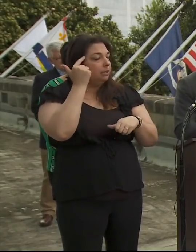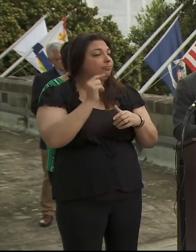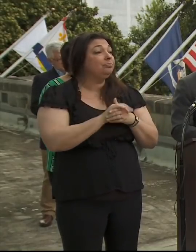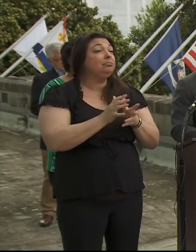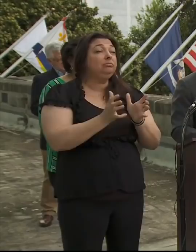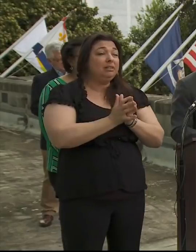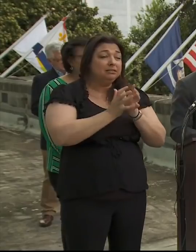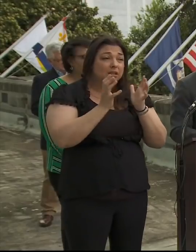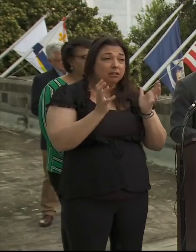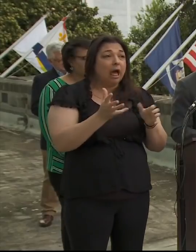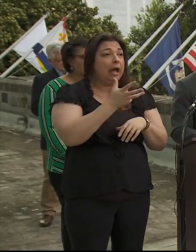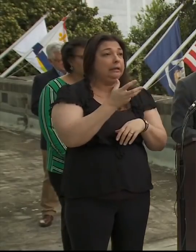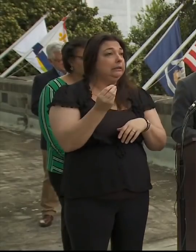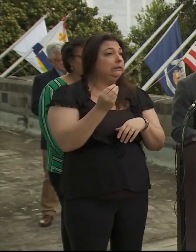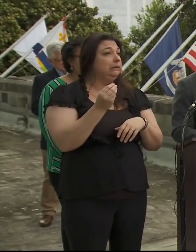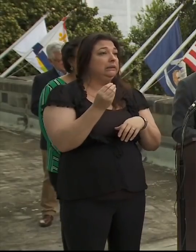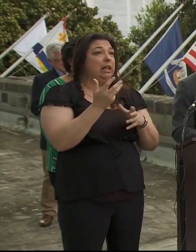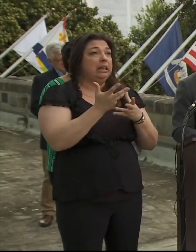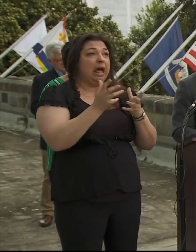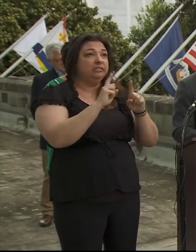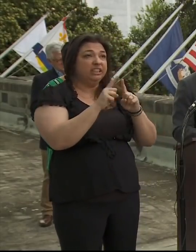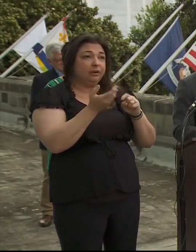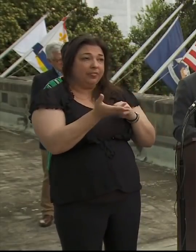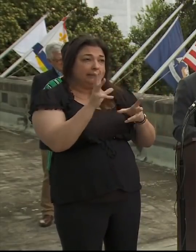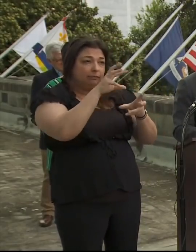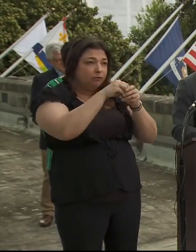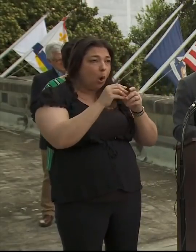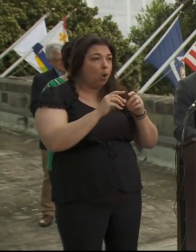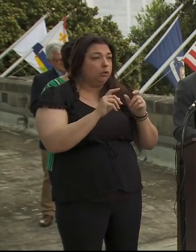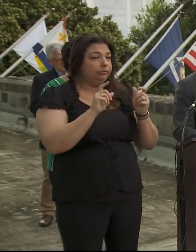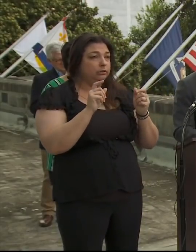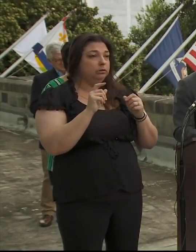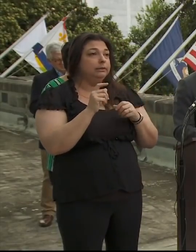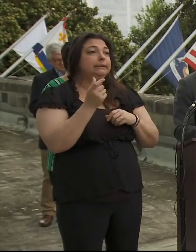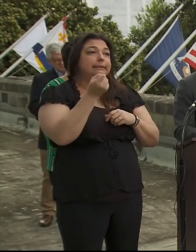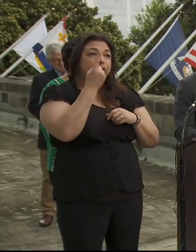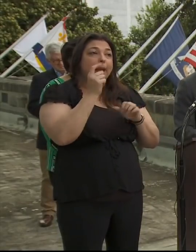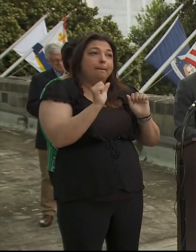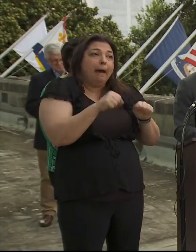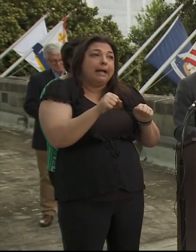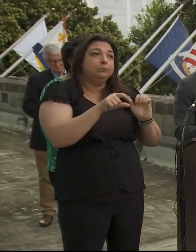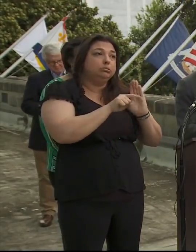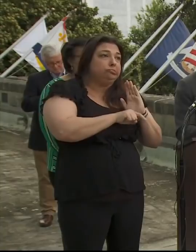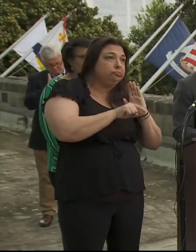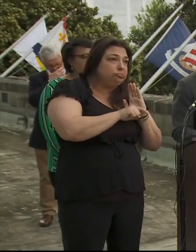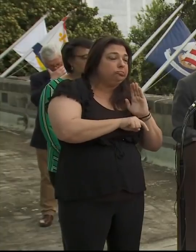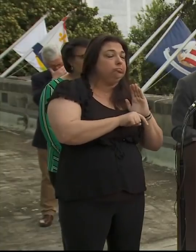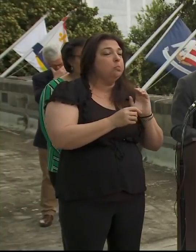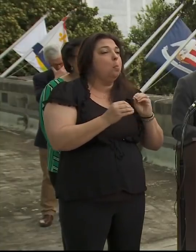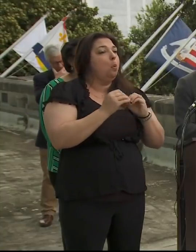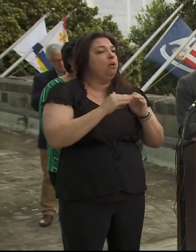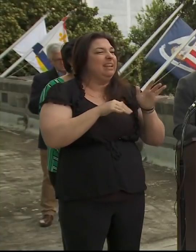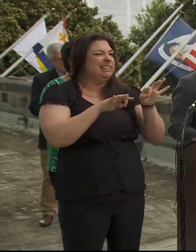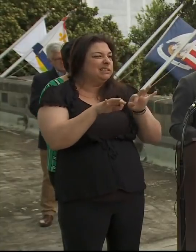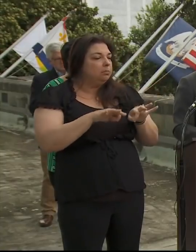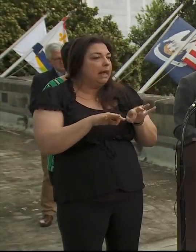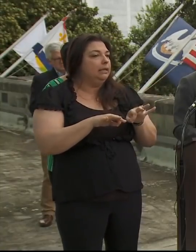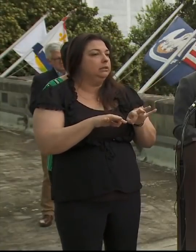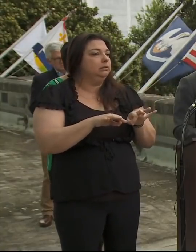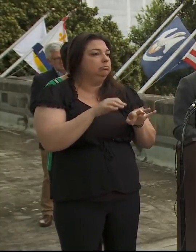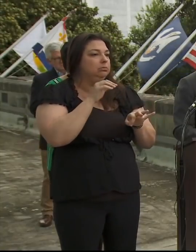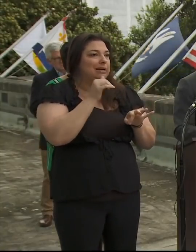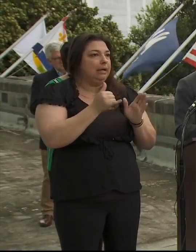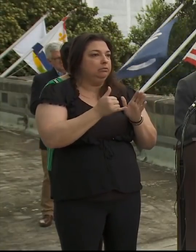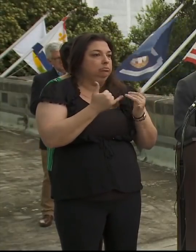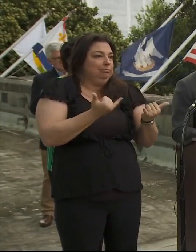a lot, and it's a lot of moving pieces, and I understand that it has ramifications far more than could be explained just at this